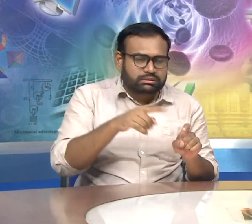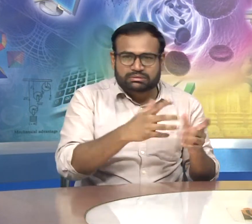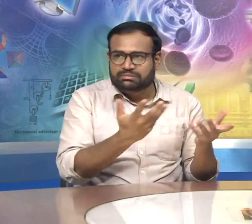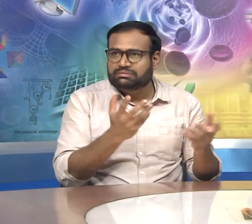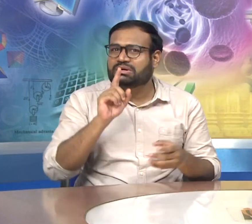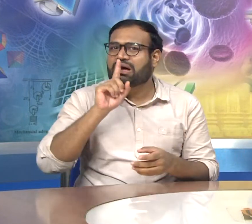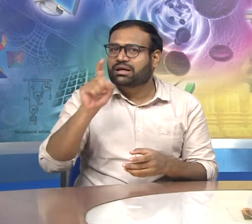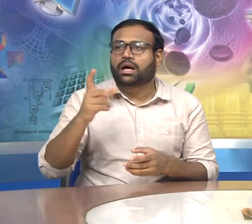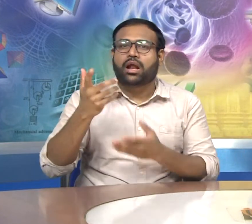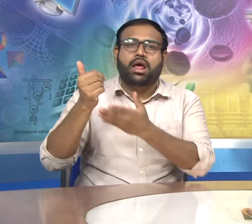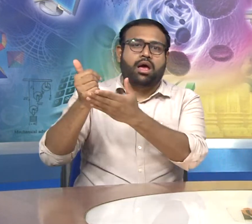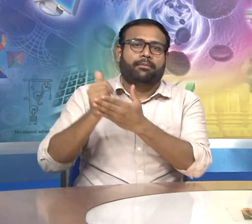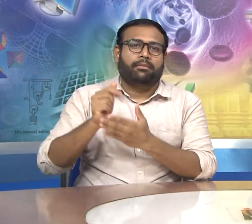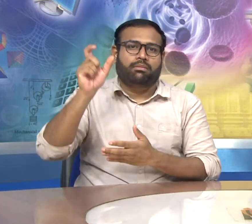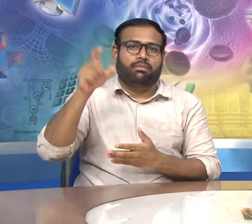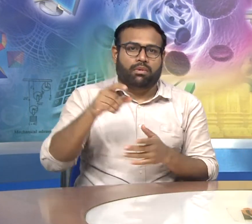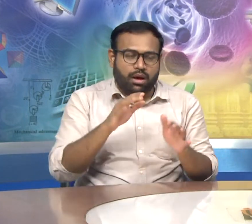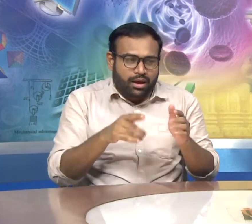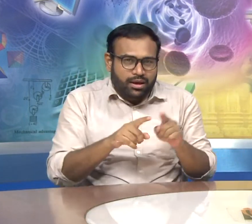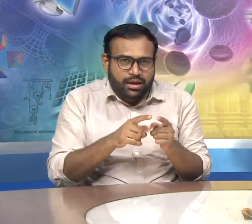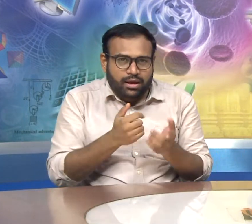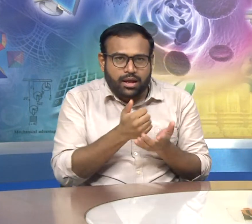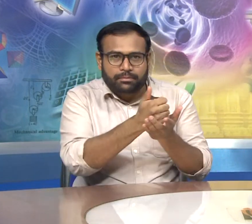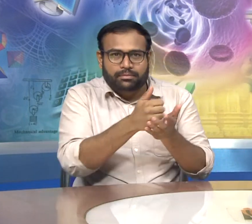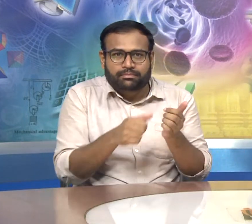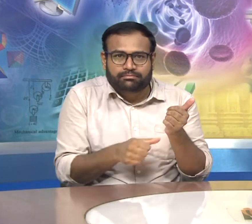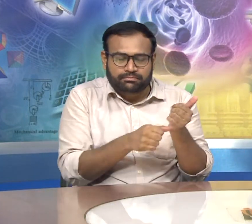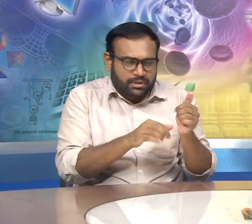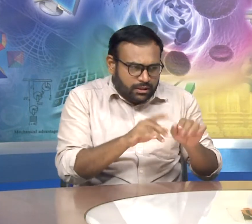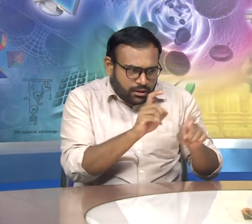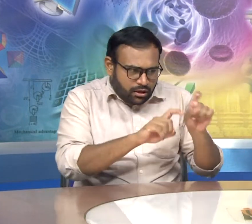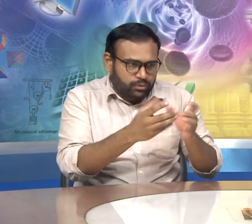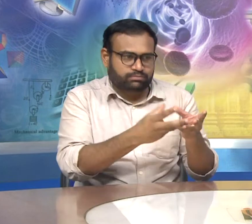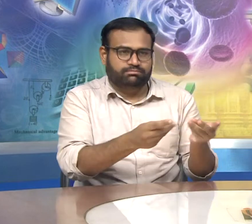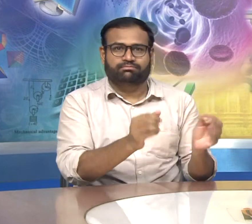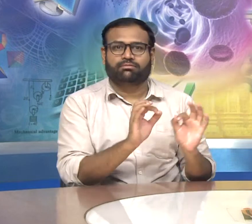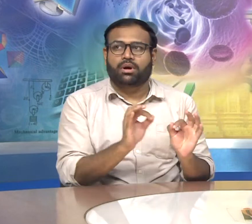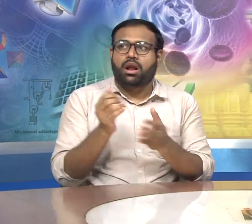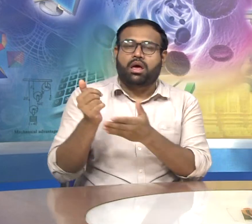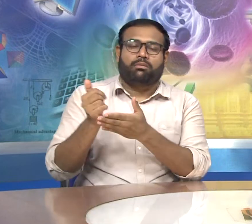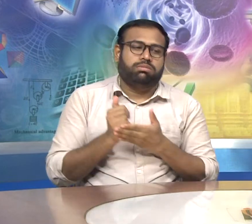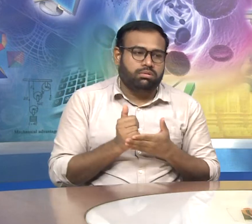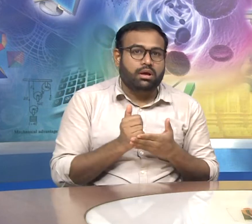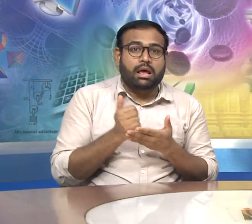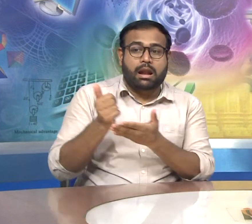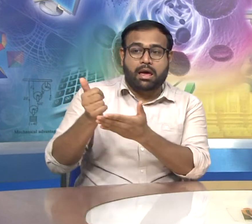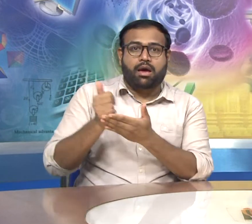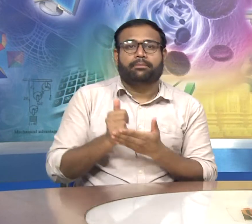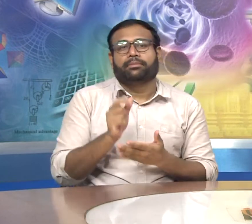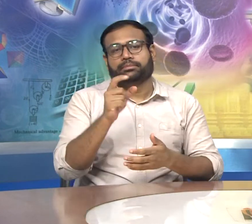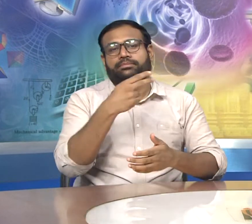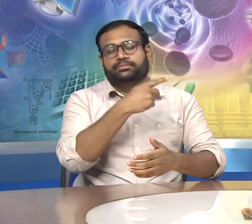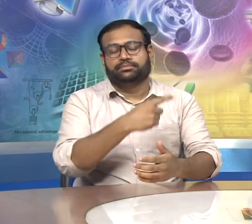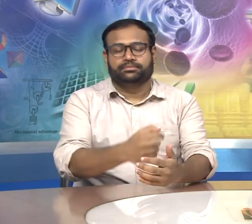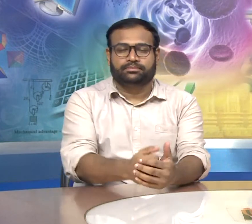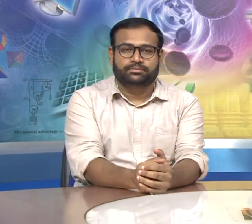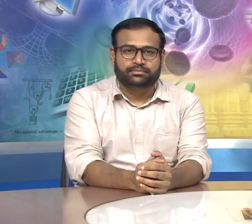For example, if you don't know about anything in computer, you can ask your colleague or your friend to help you.